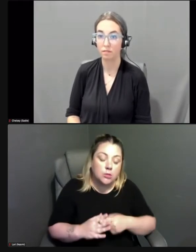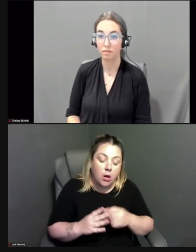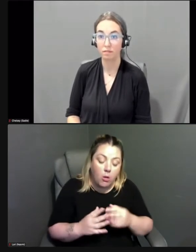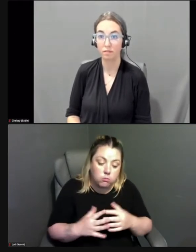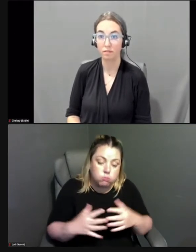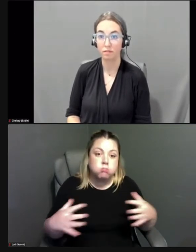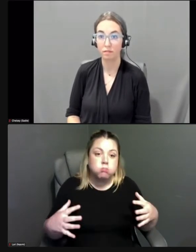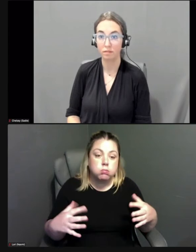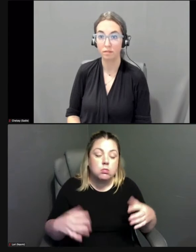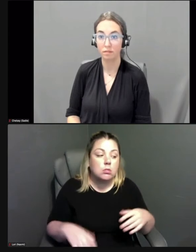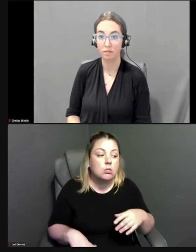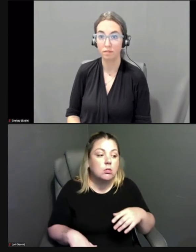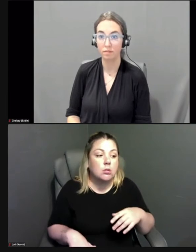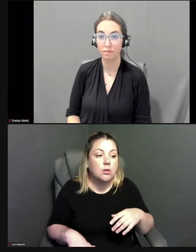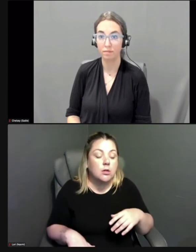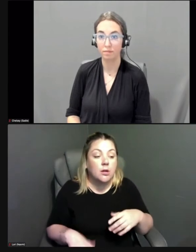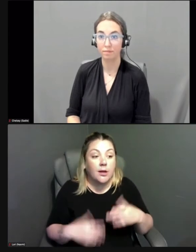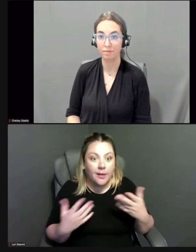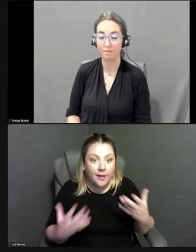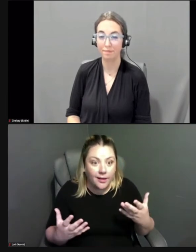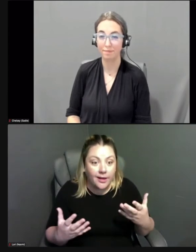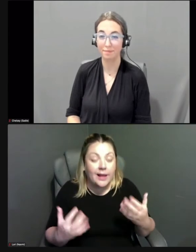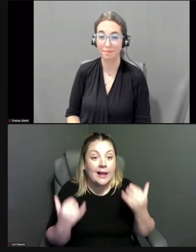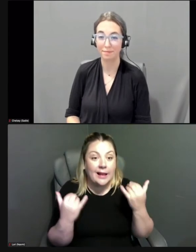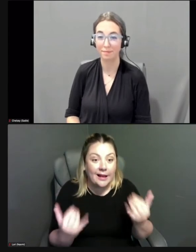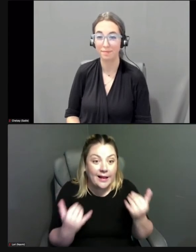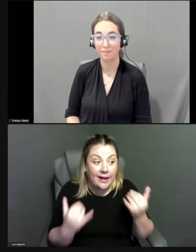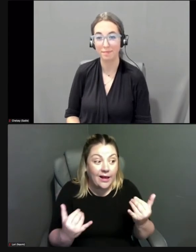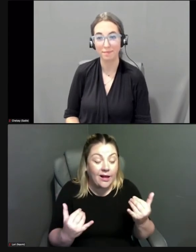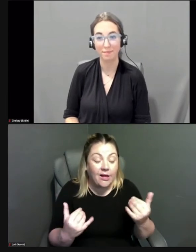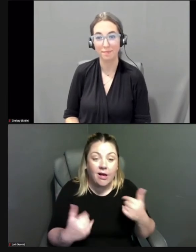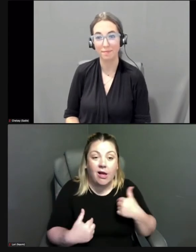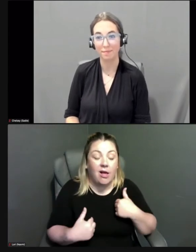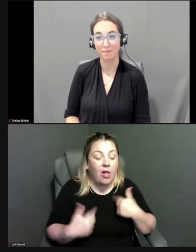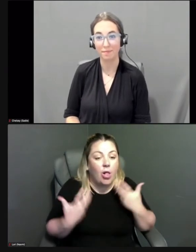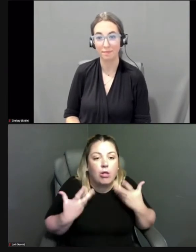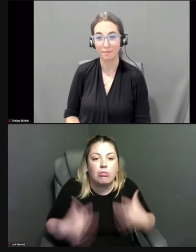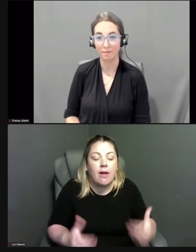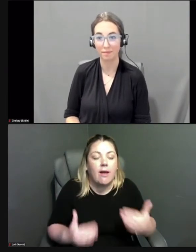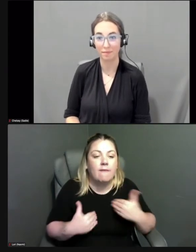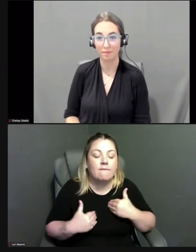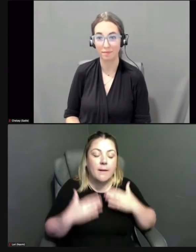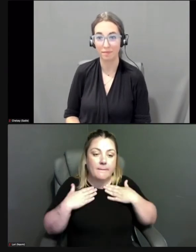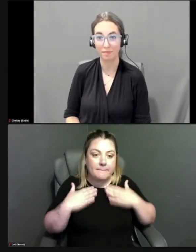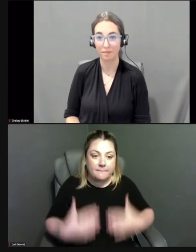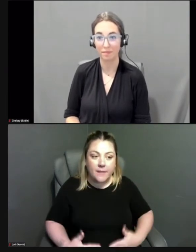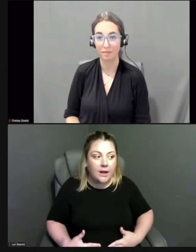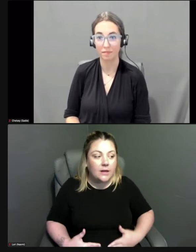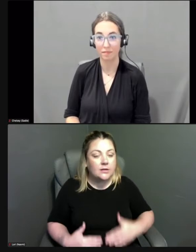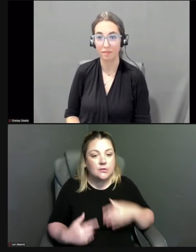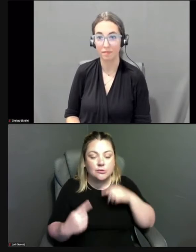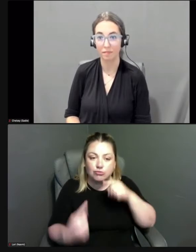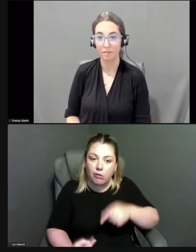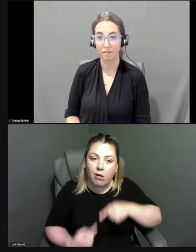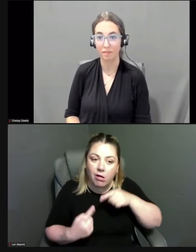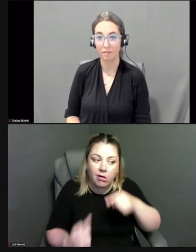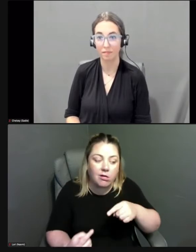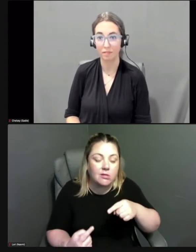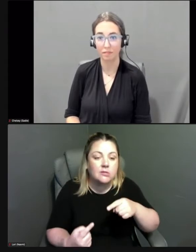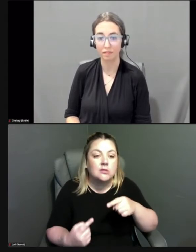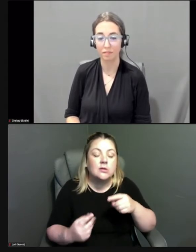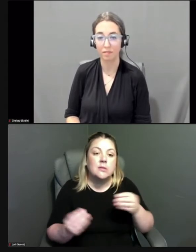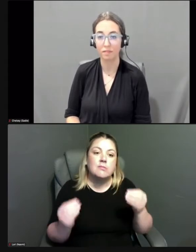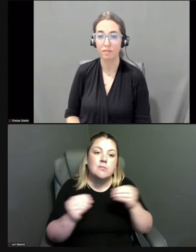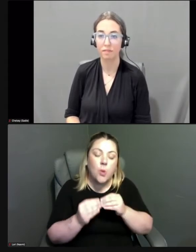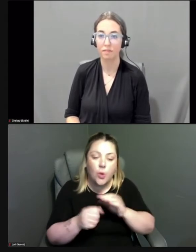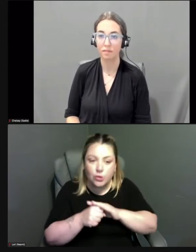my already issues with my body, caused me a lot of mental distress and definitely, like, didn't help the panic